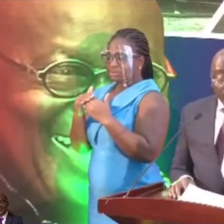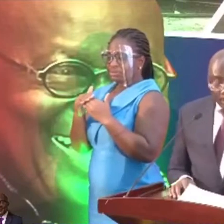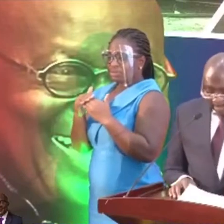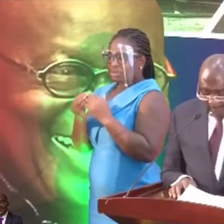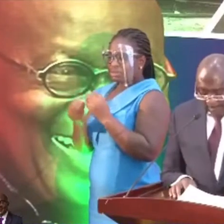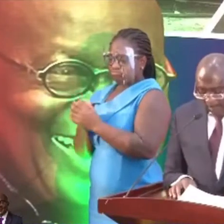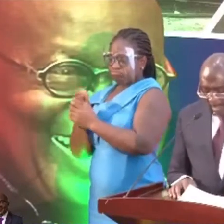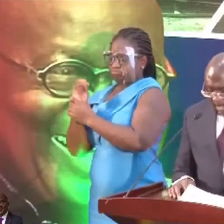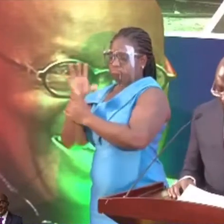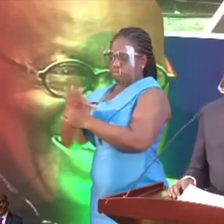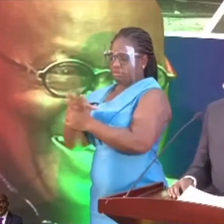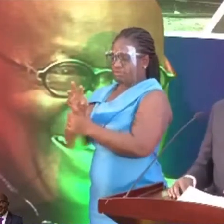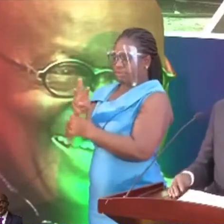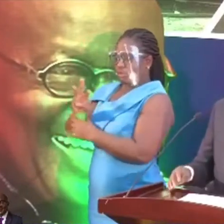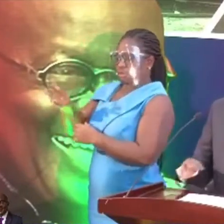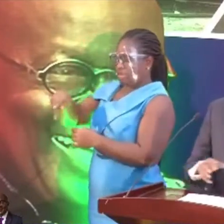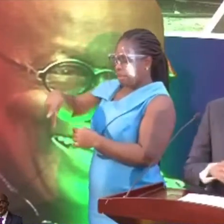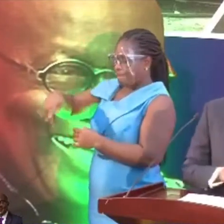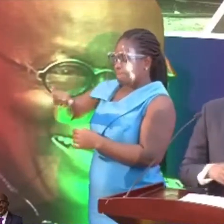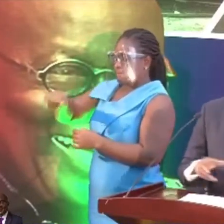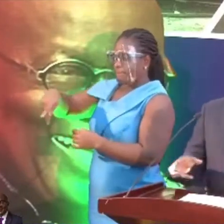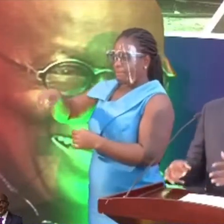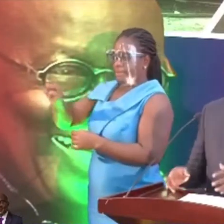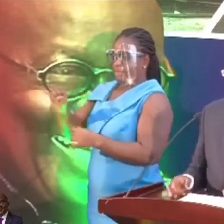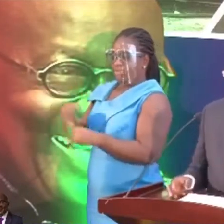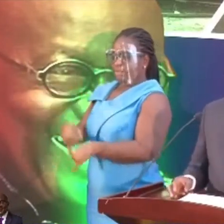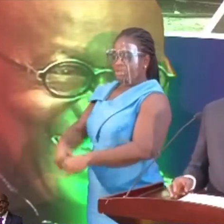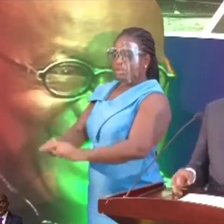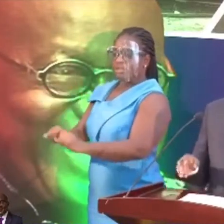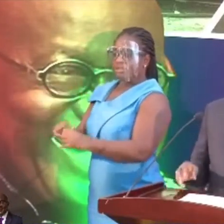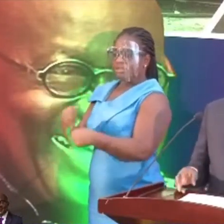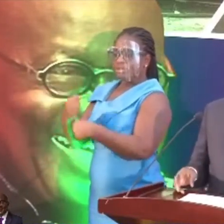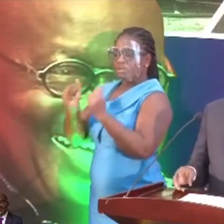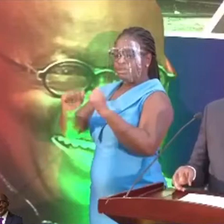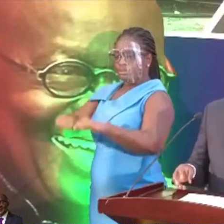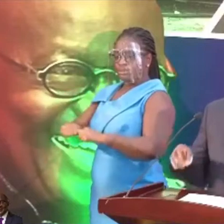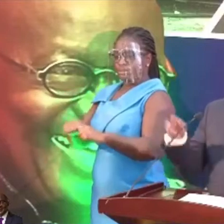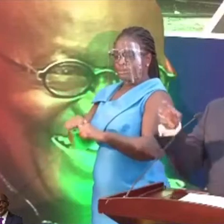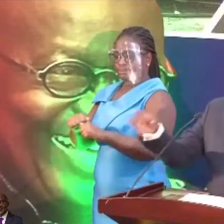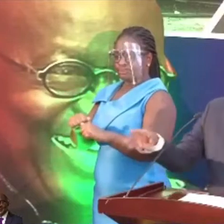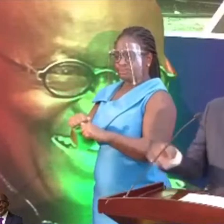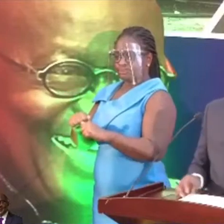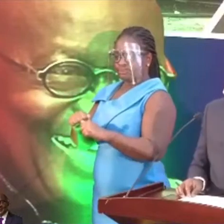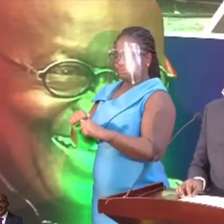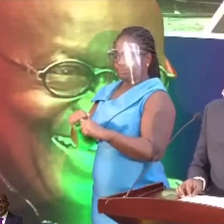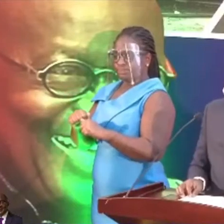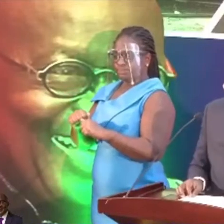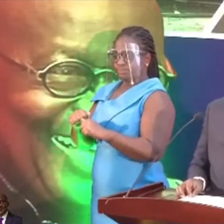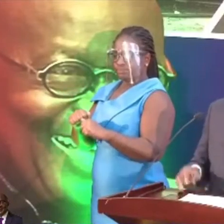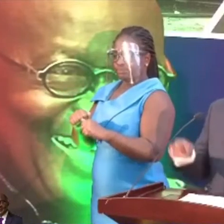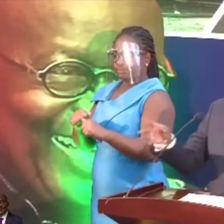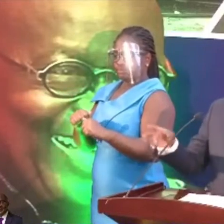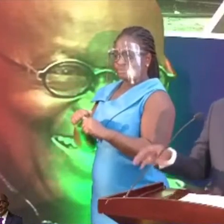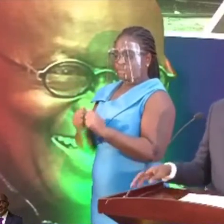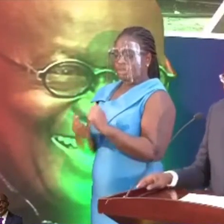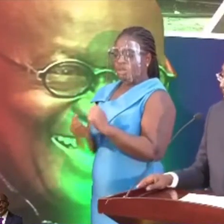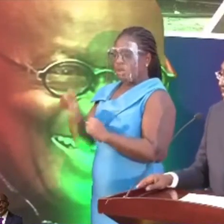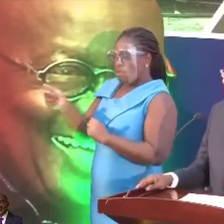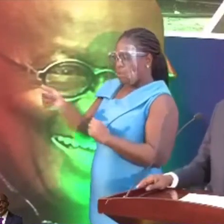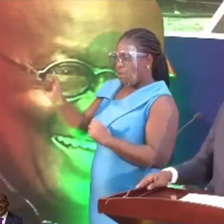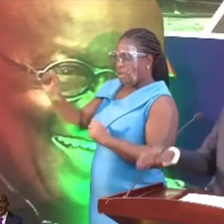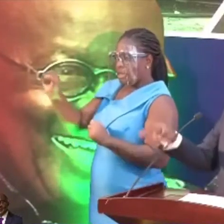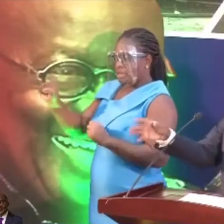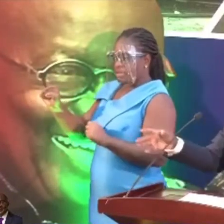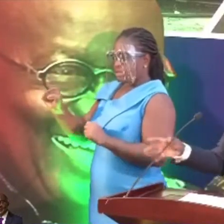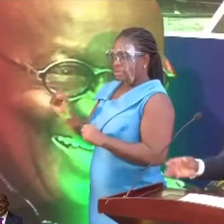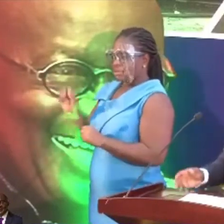the West African gas pipeline that enables essentially our gas assets in